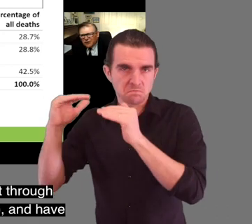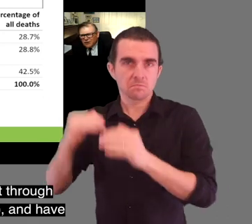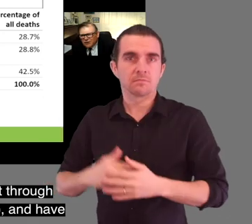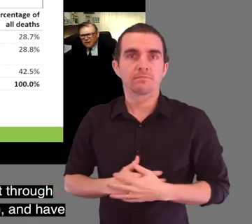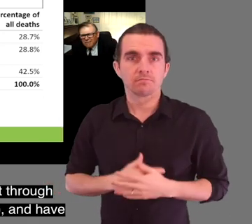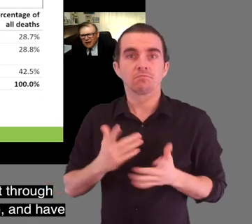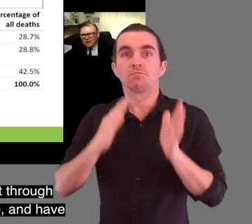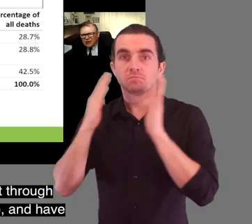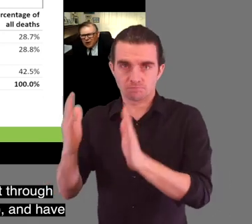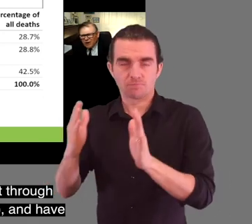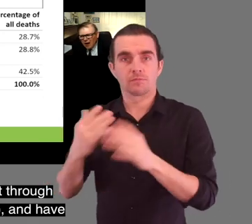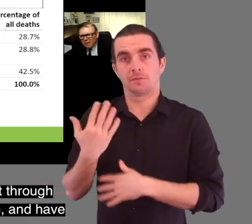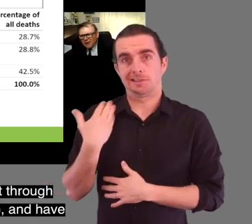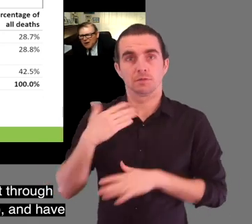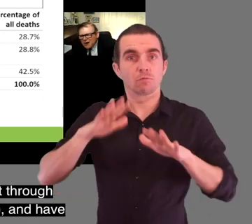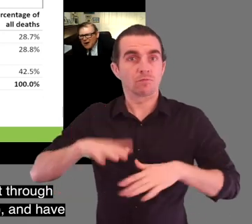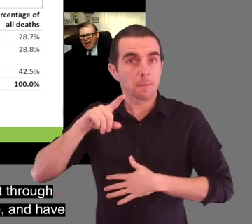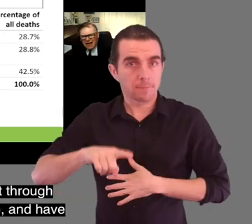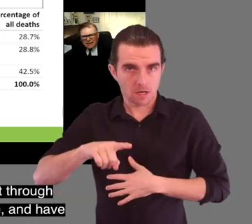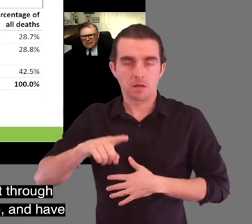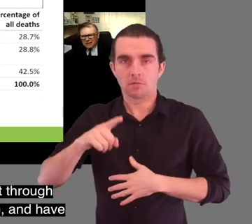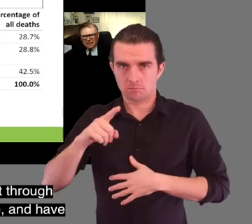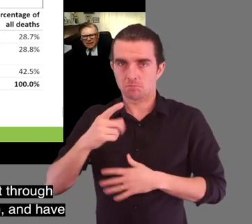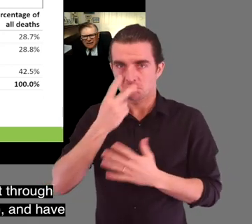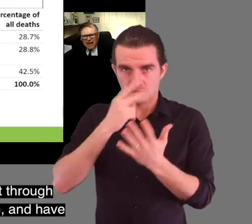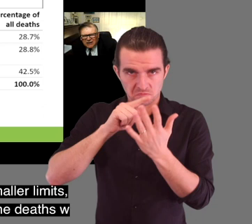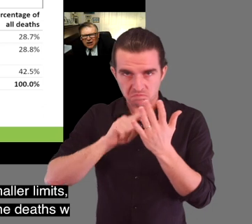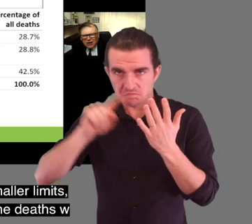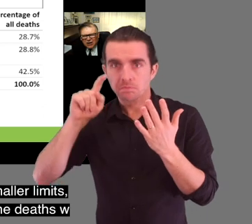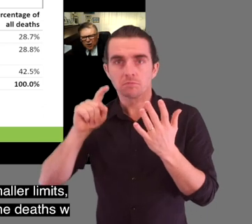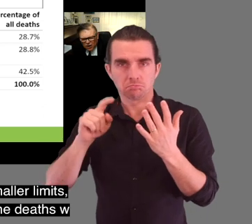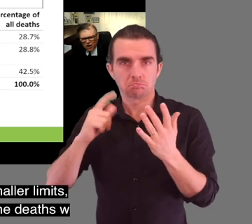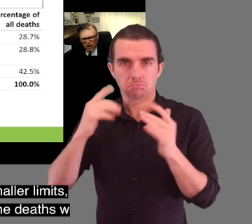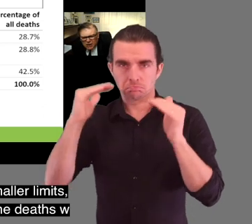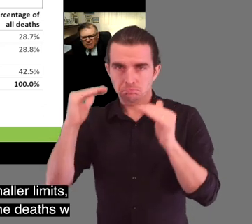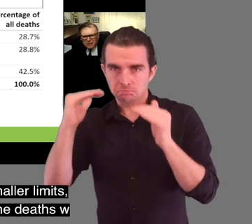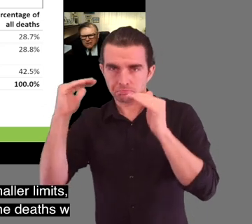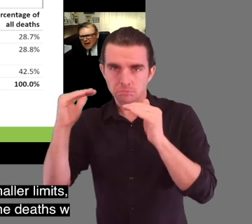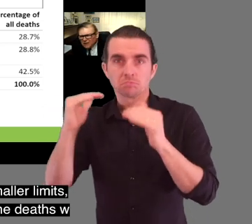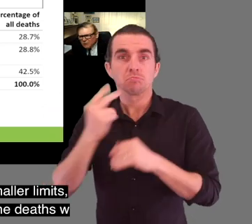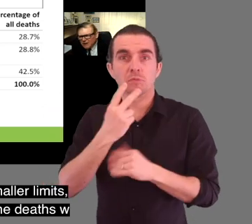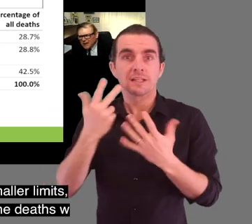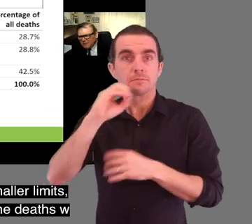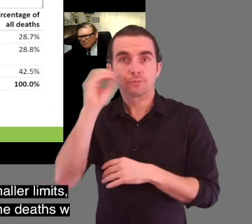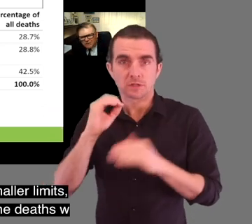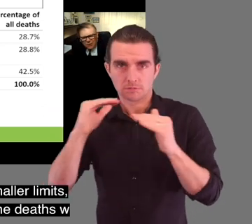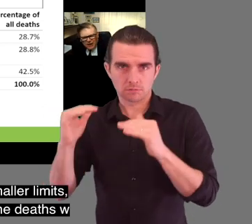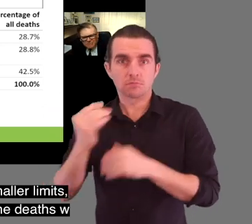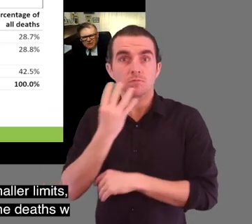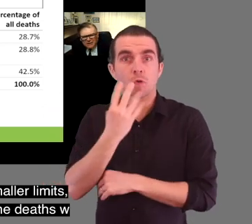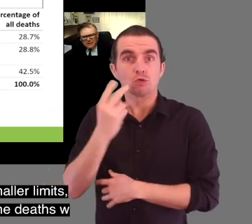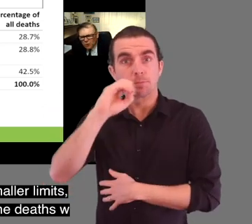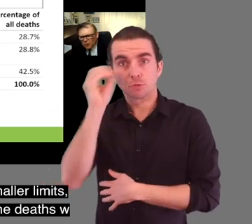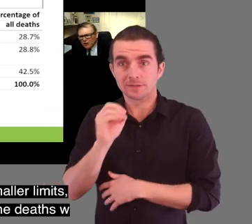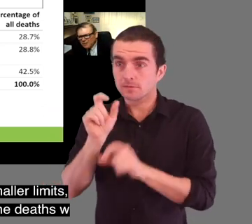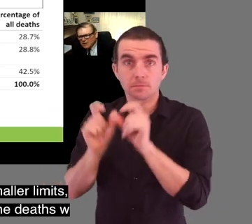done it through to November, has shown up, and had a large limits and